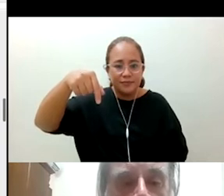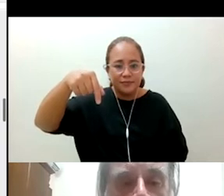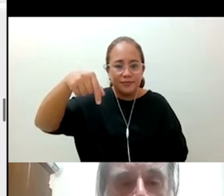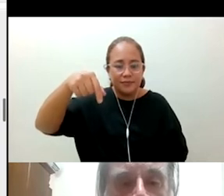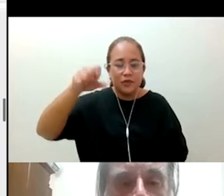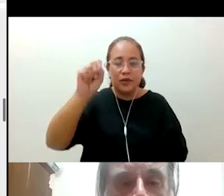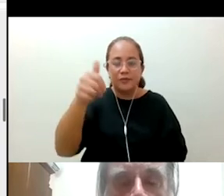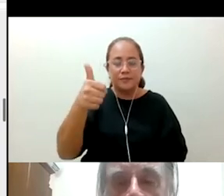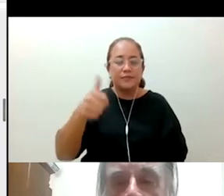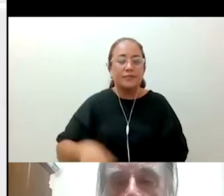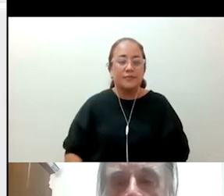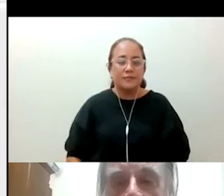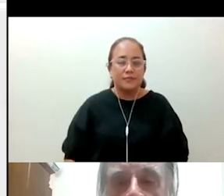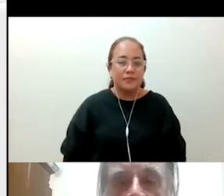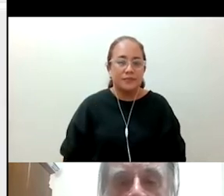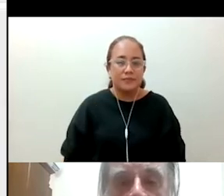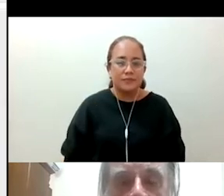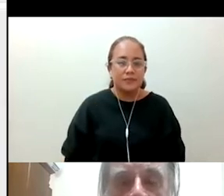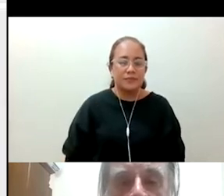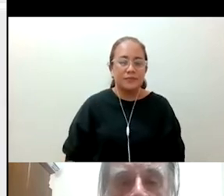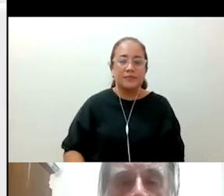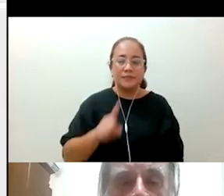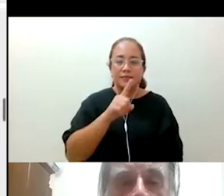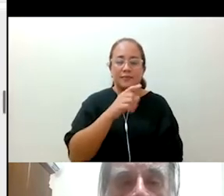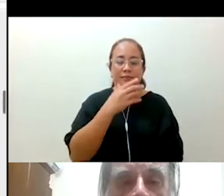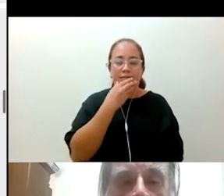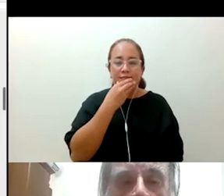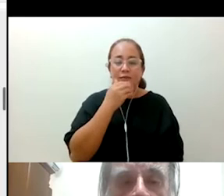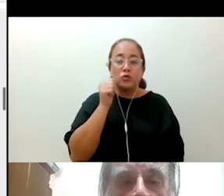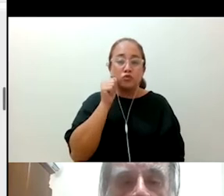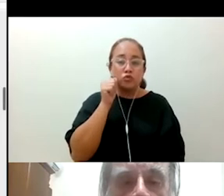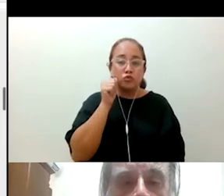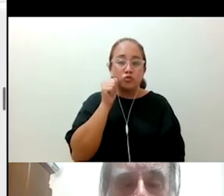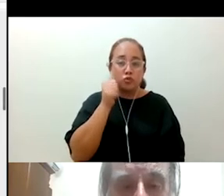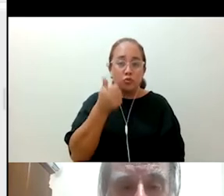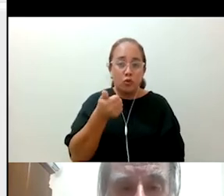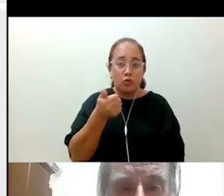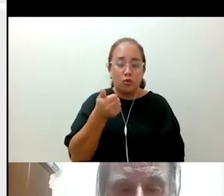Okay, yes. All right. So basically tomorrow and